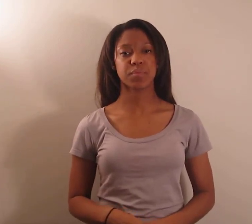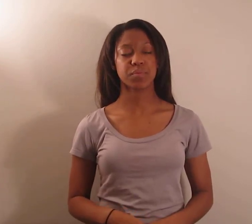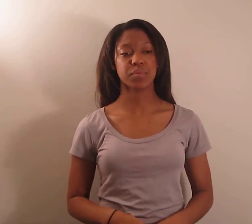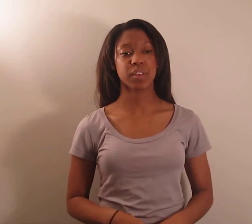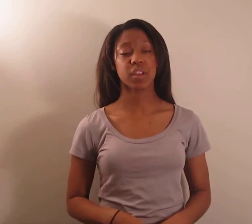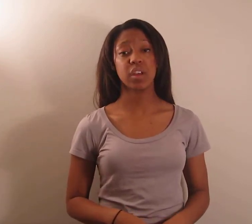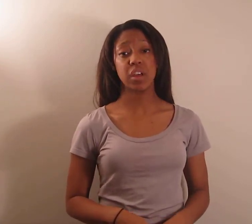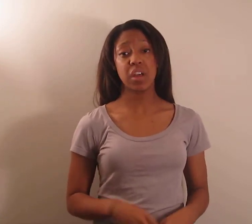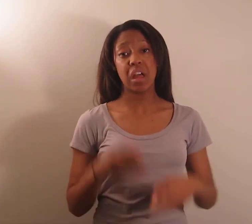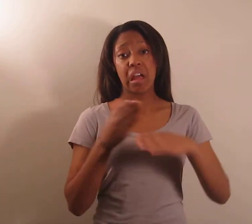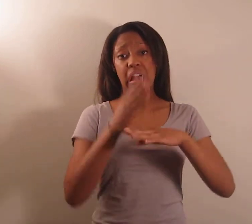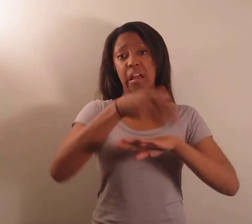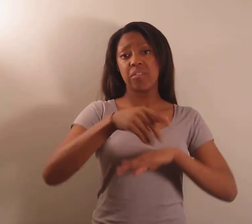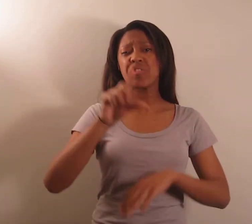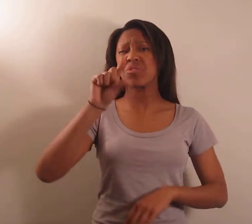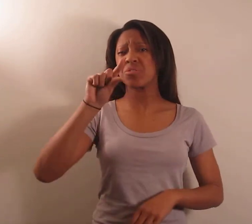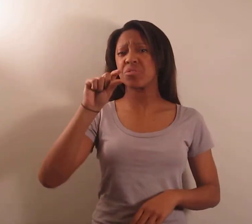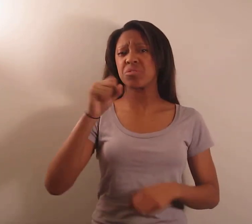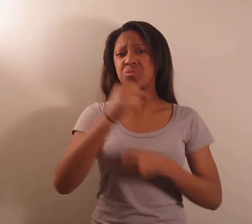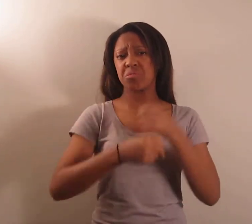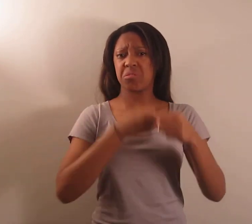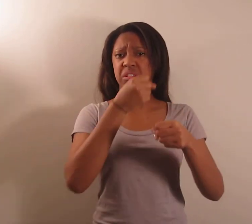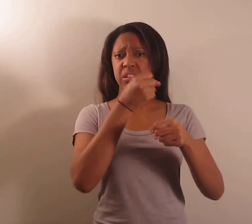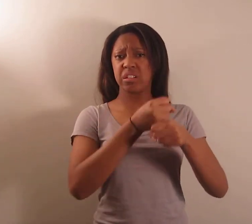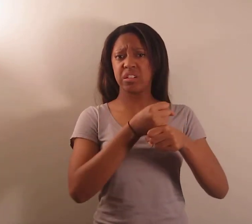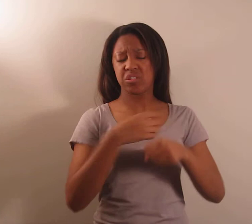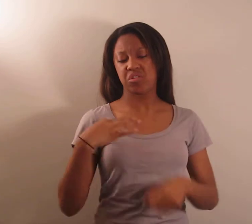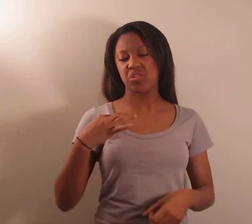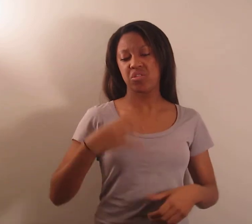After 20 years, the shirtwaist was getting stale.